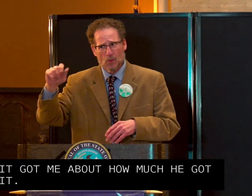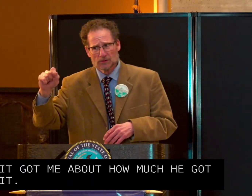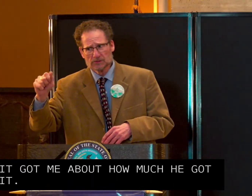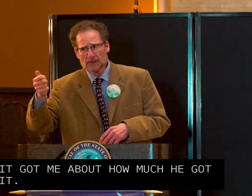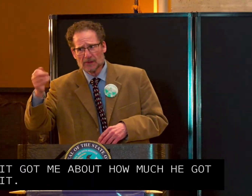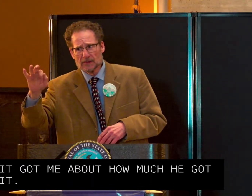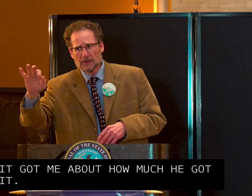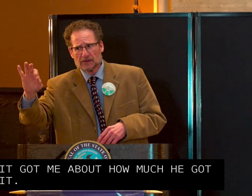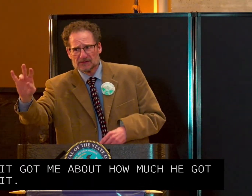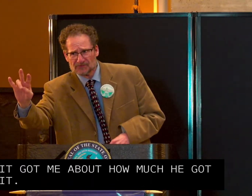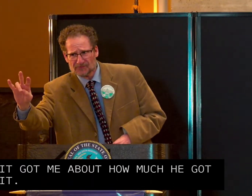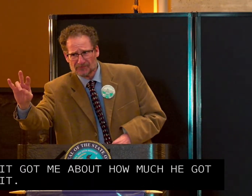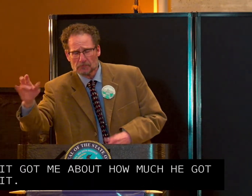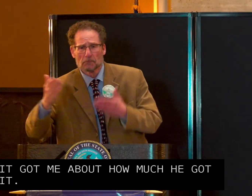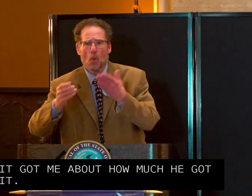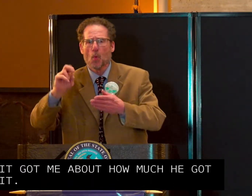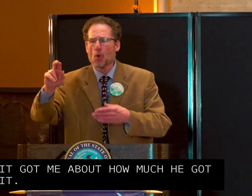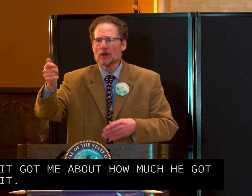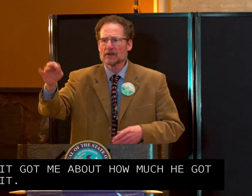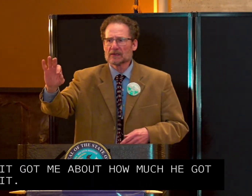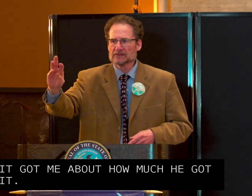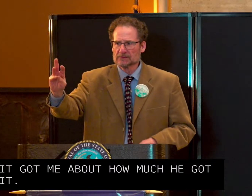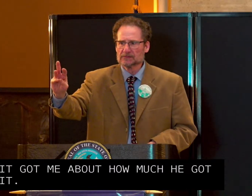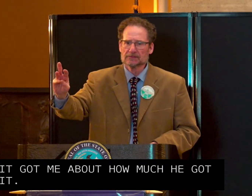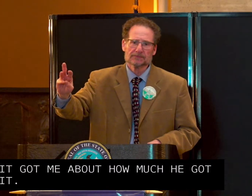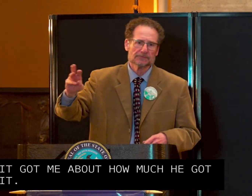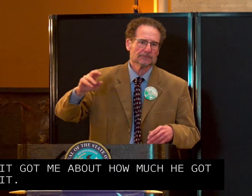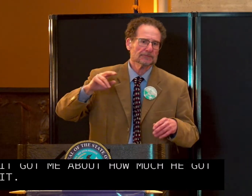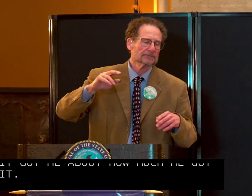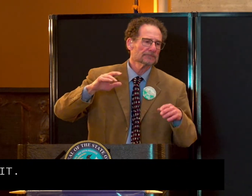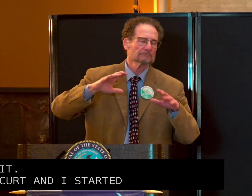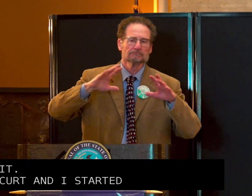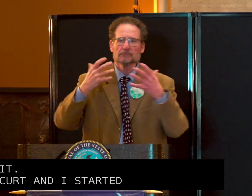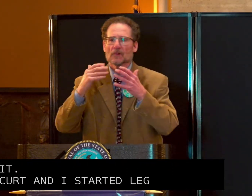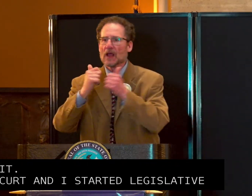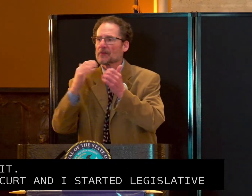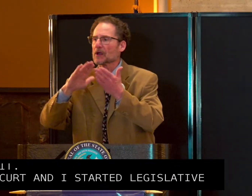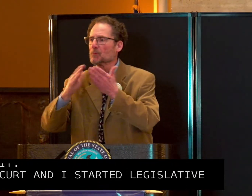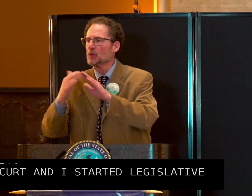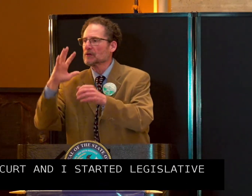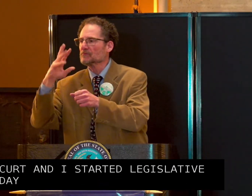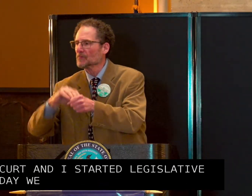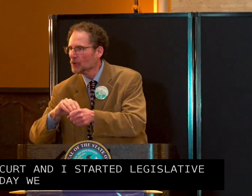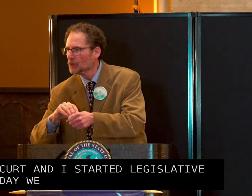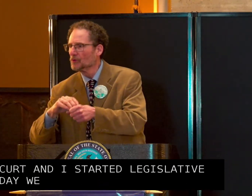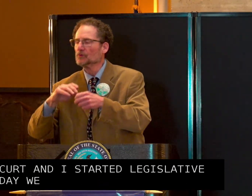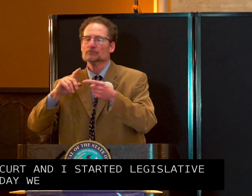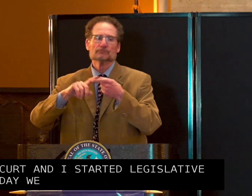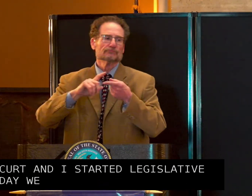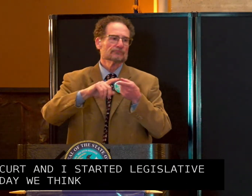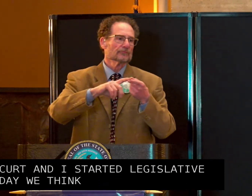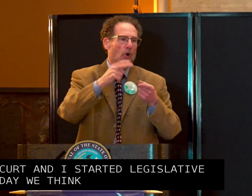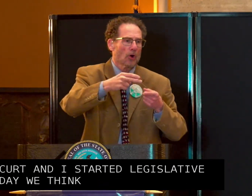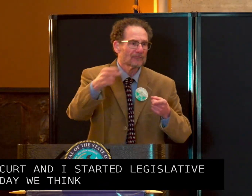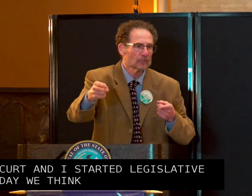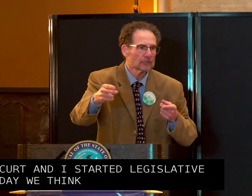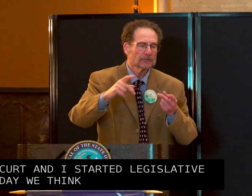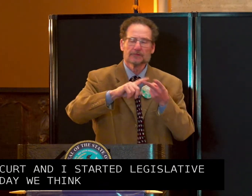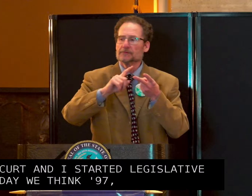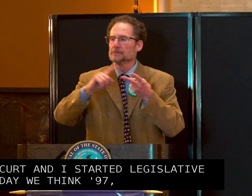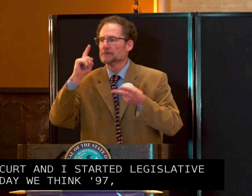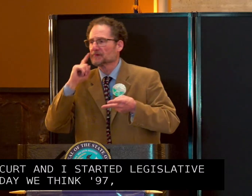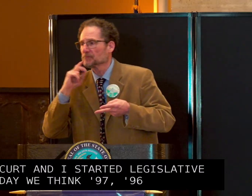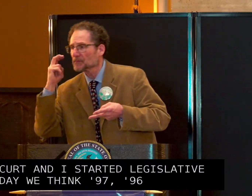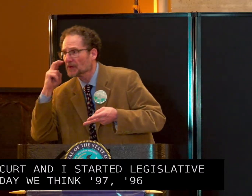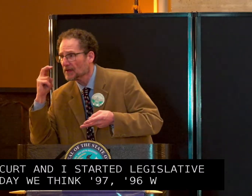Curt and I started Legislative Day, we think 97, 96, we can't quite remember, but we were working within the community to